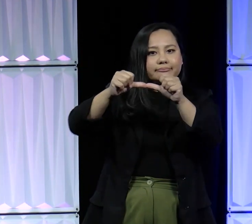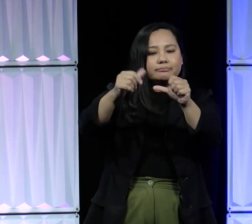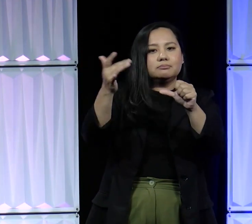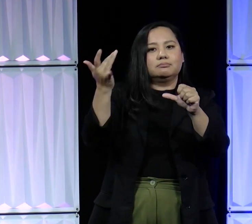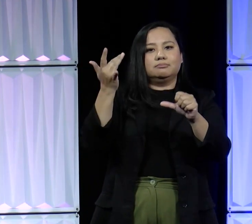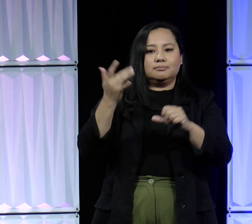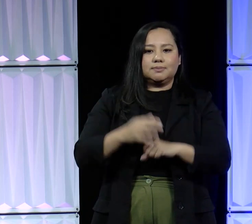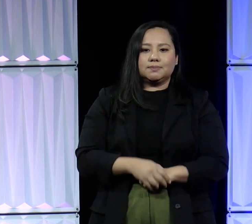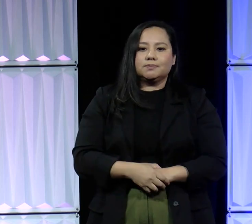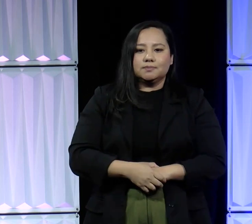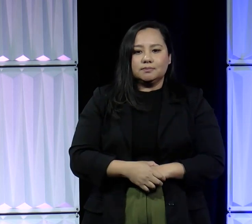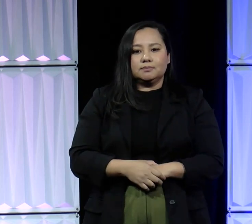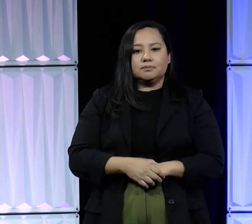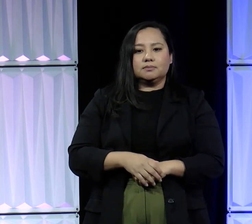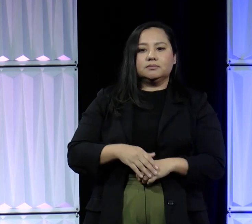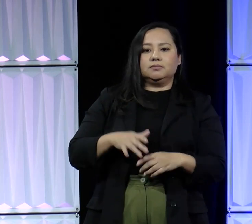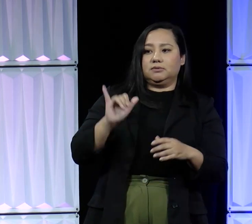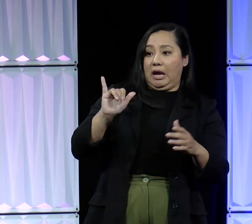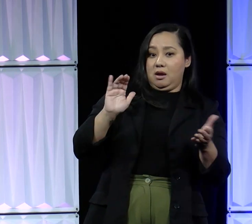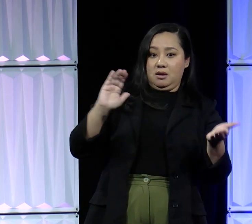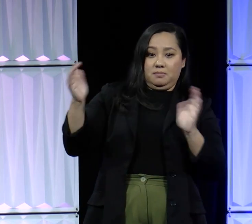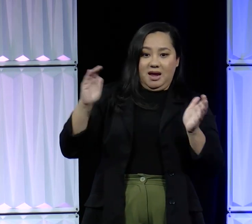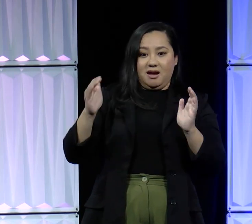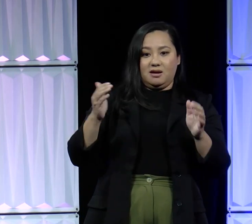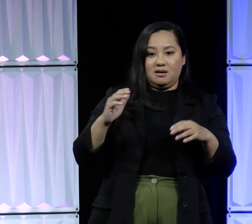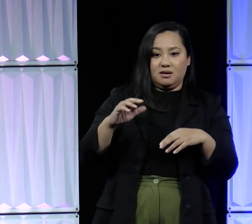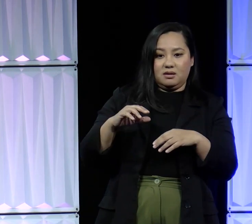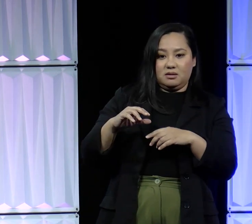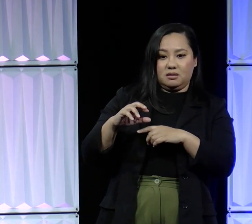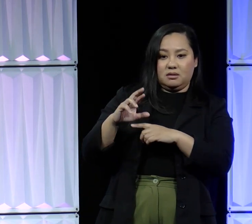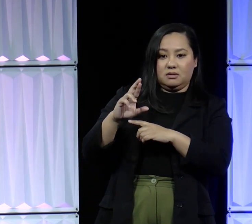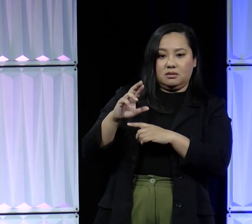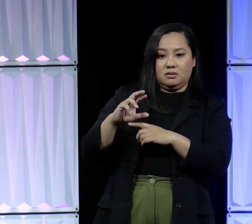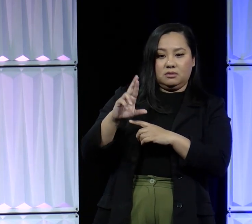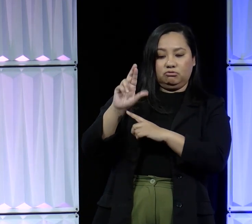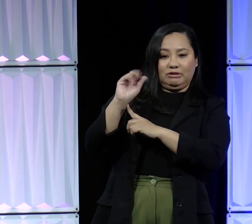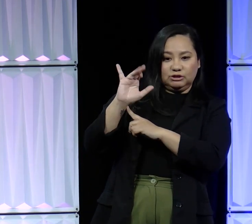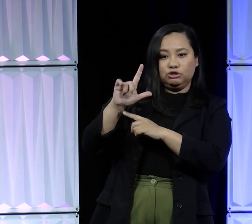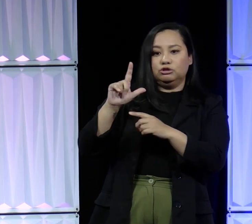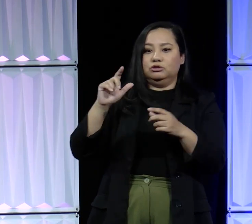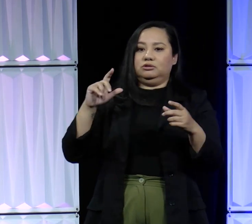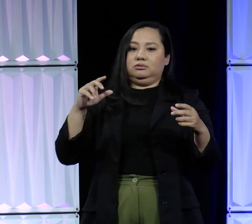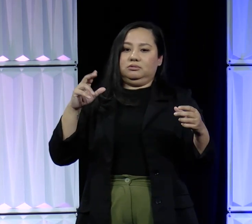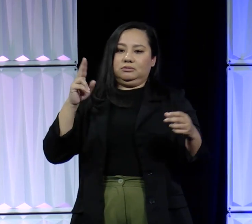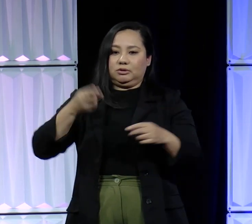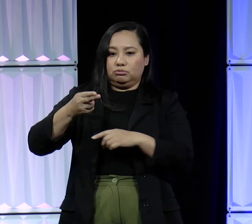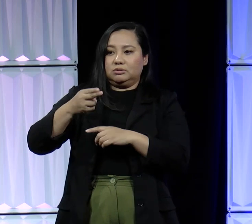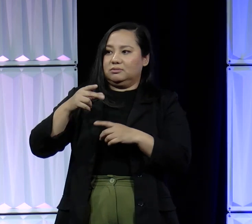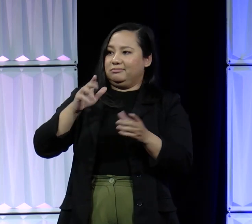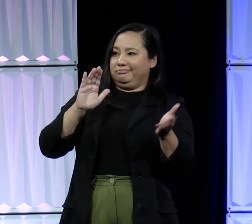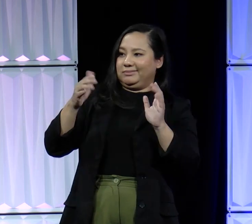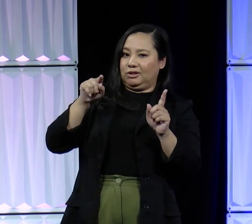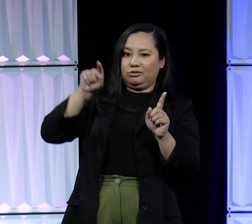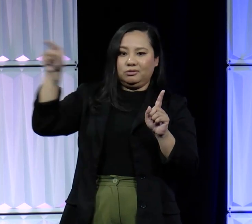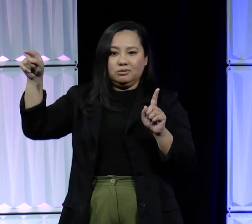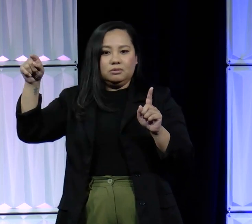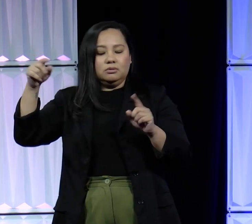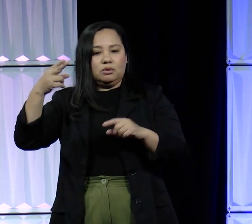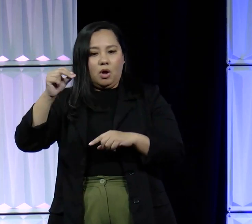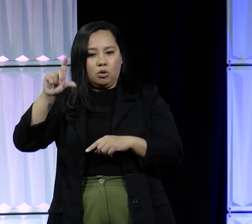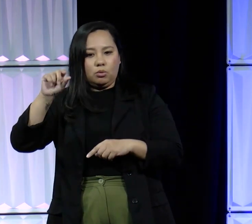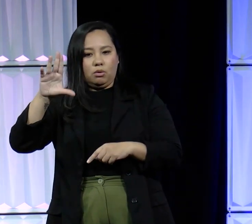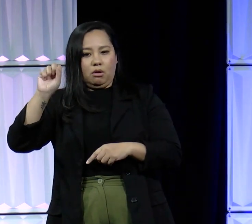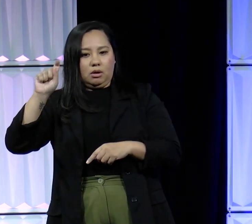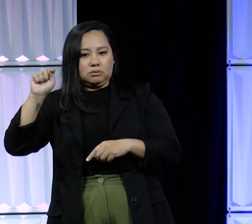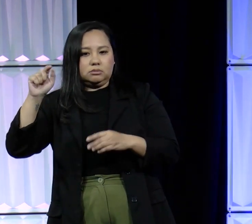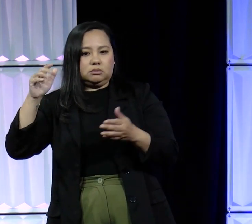Stevenson's comparison to our racial history to that of the Holocaust in Germany was incredibly powerful. The idea that if we reckon with our history